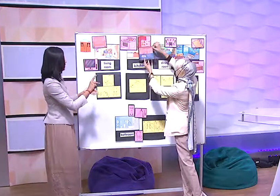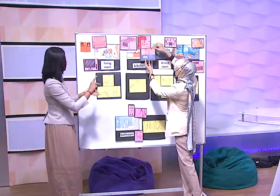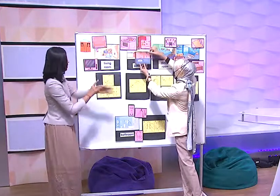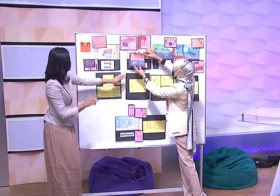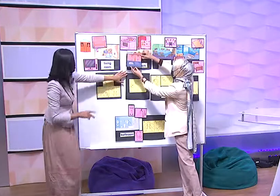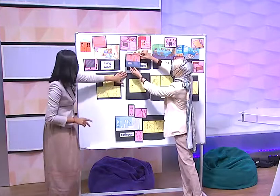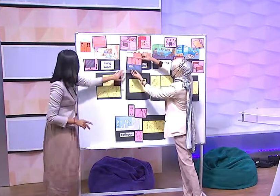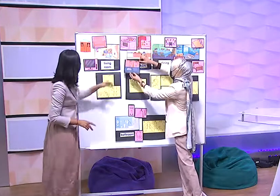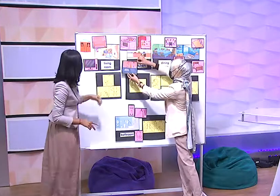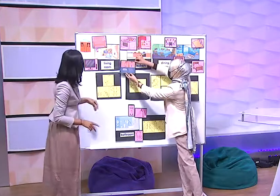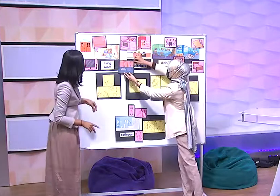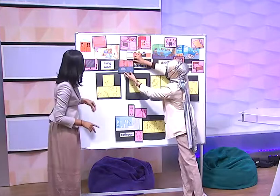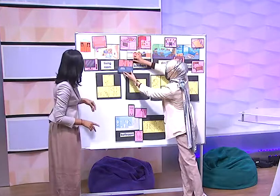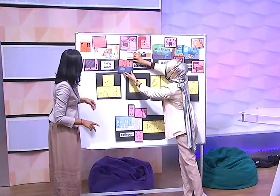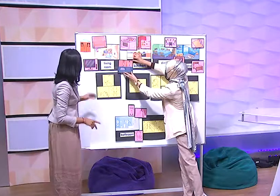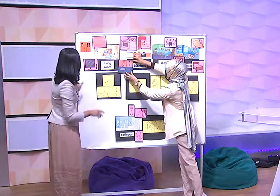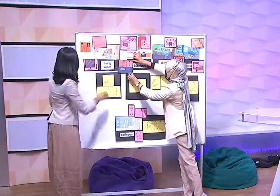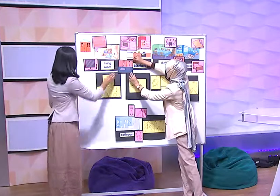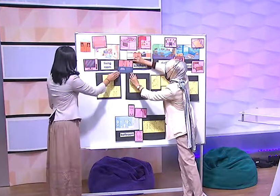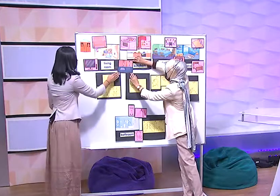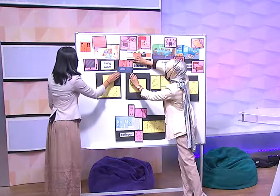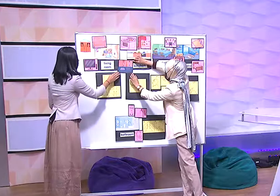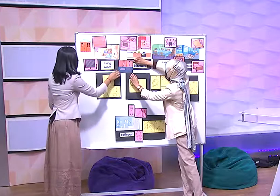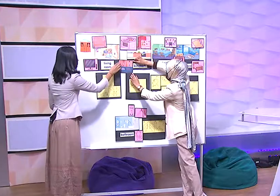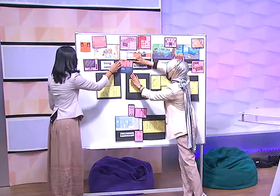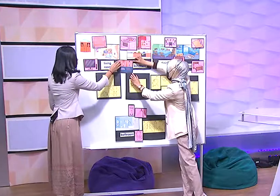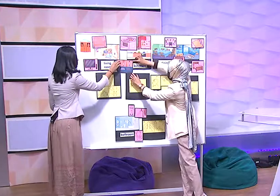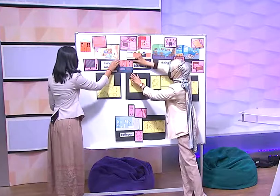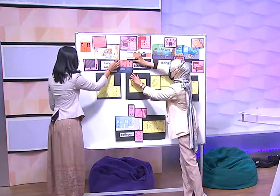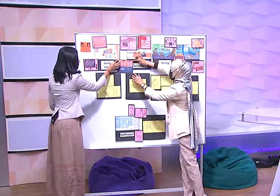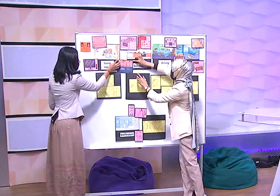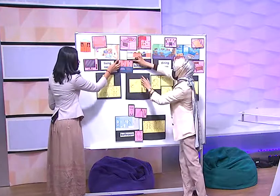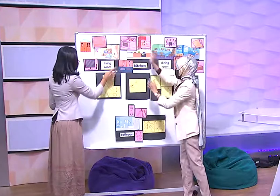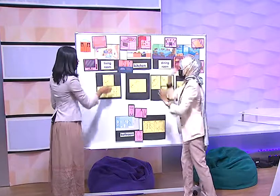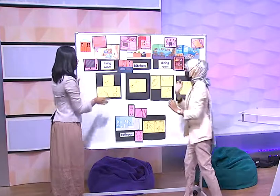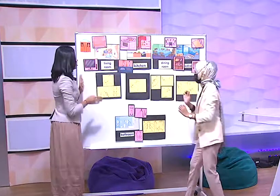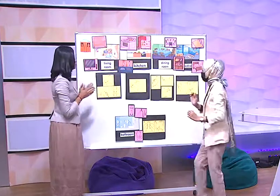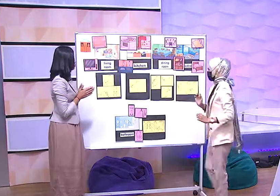I okay, paste it here? Picture. Yeah. Can. Okay. Can. All right. Okay. So,